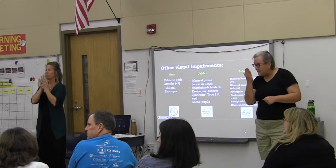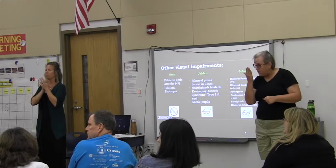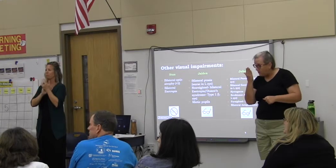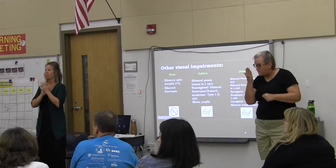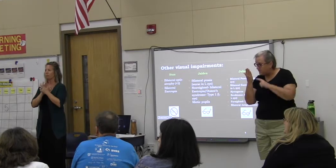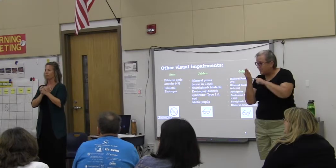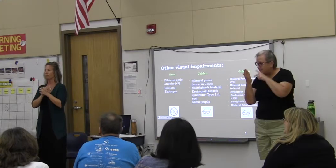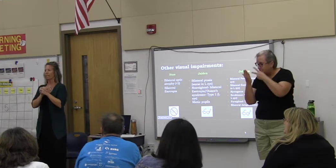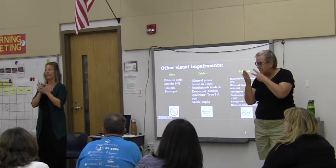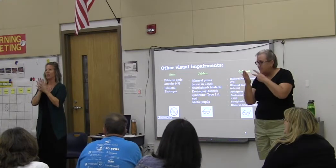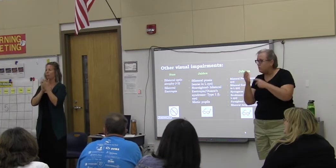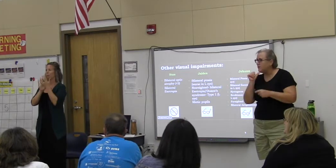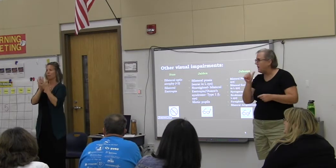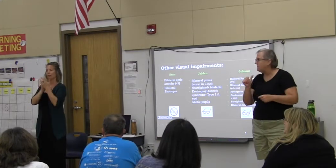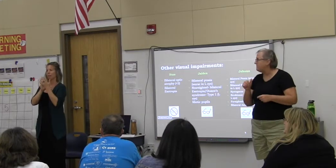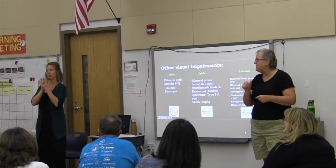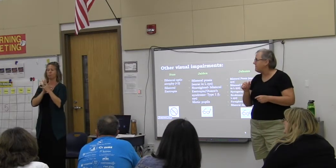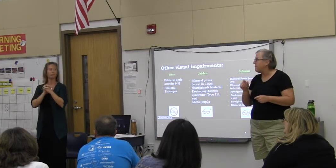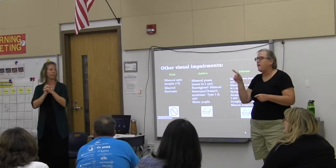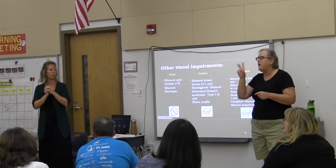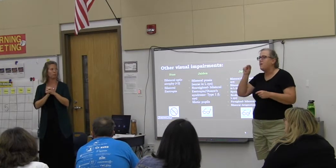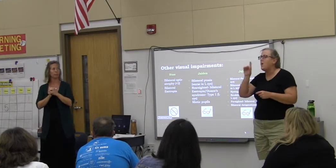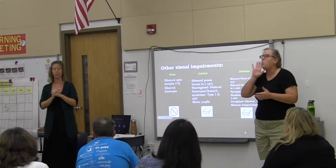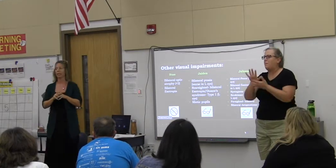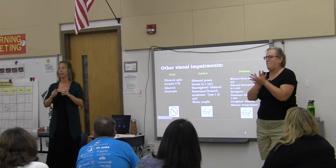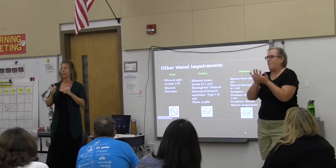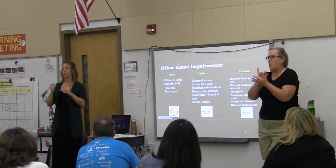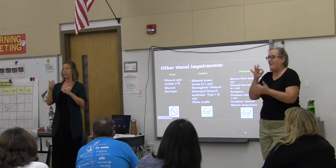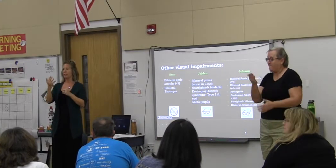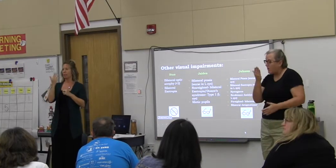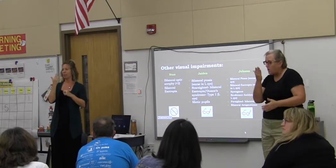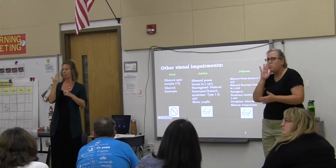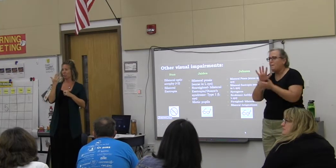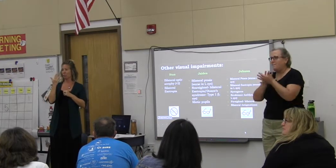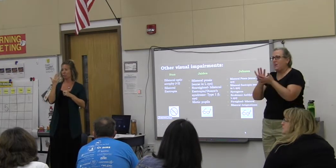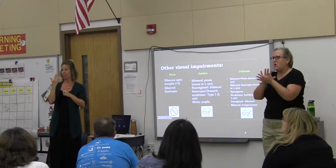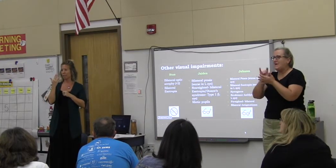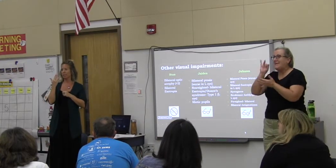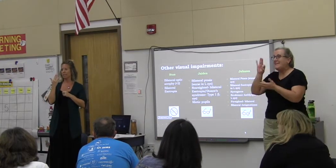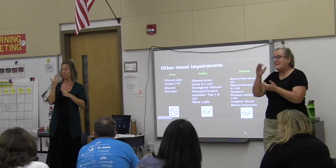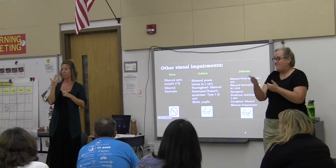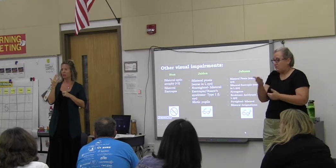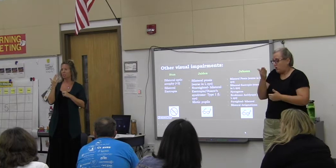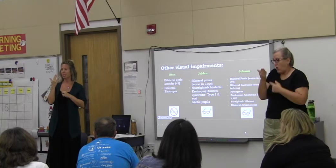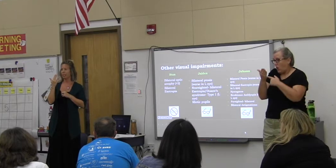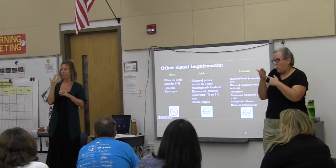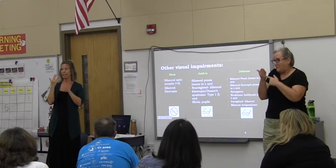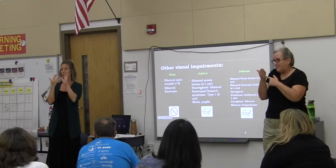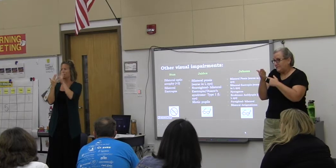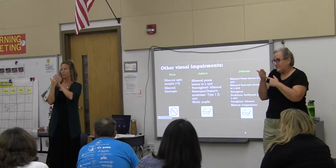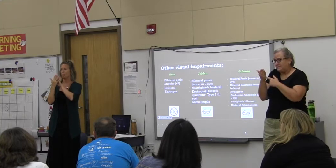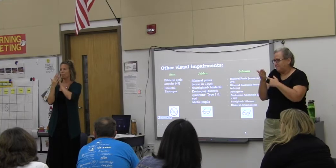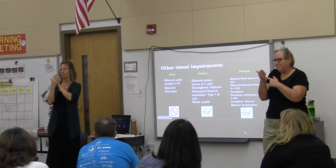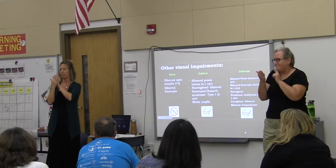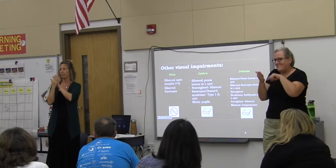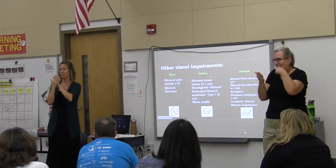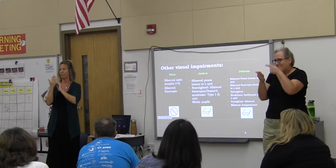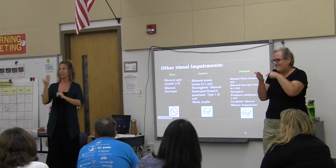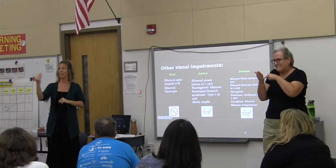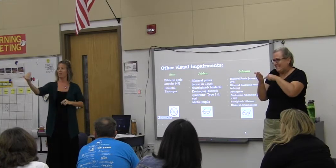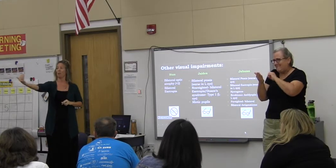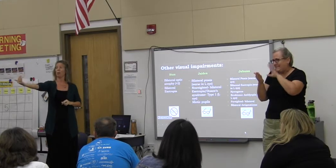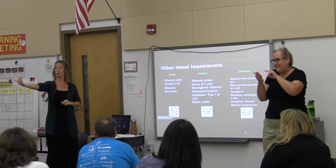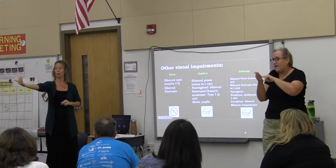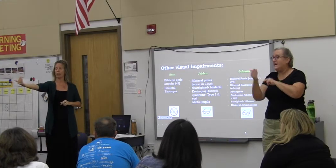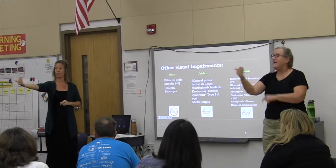gets something close, he can see It'll it be or not? blurry. It'll be blurry. If it's something that's close to him and he's farsighted, he's not gonna be able to see it